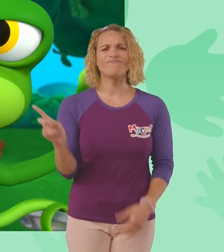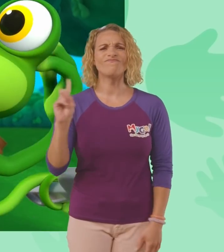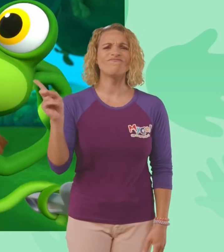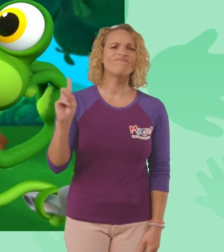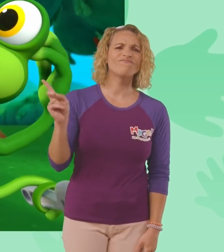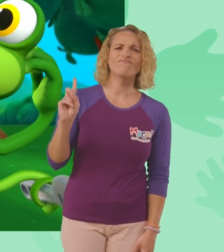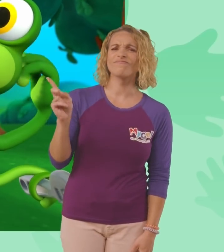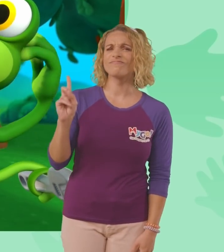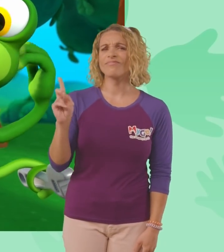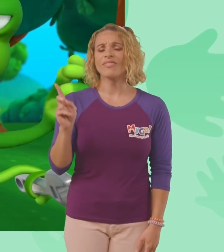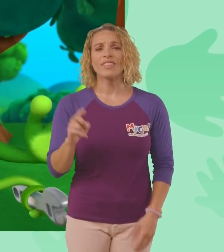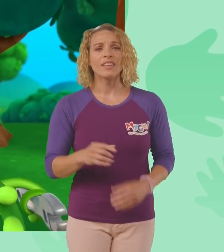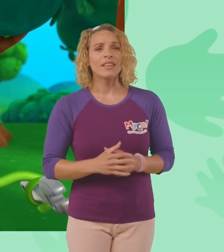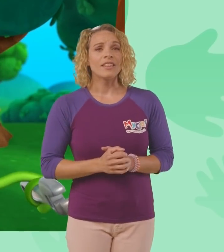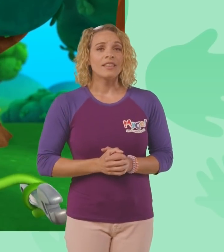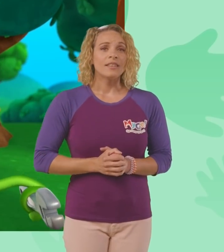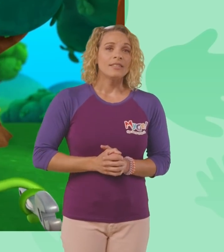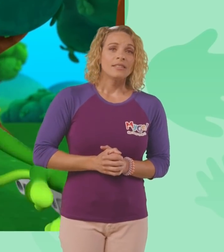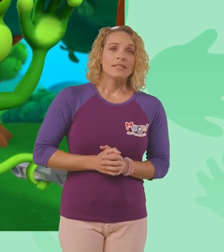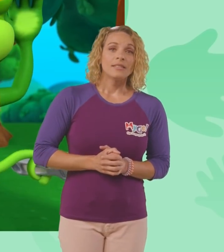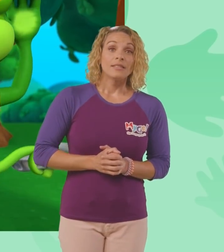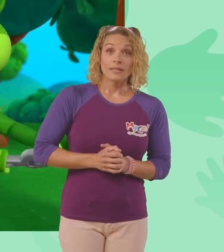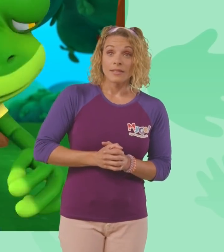Where could she be?